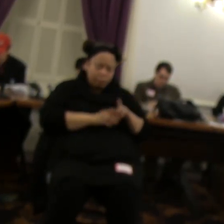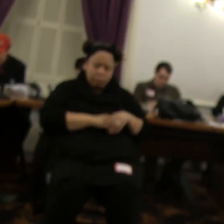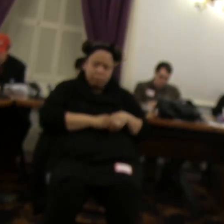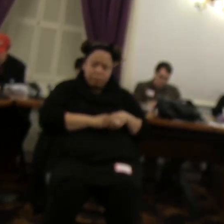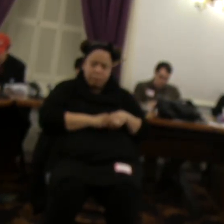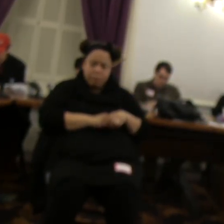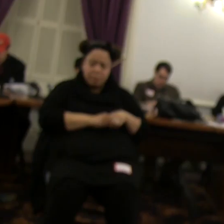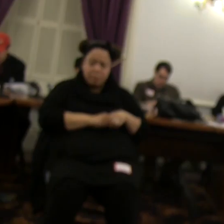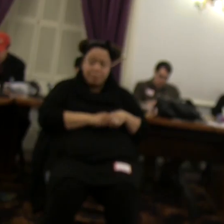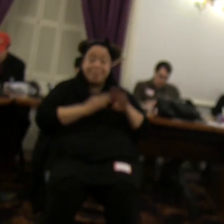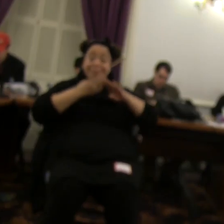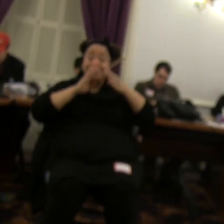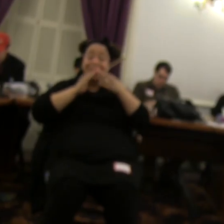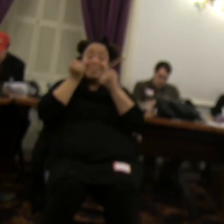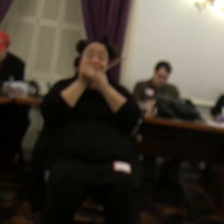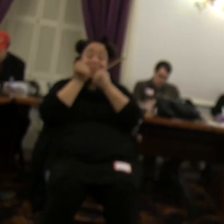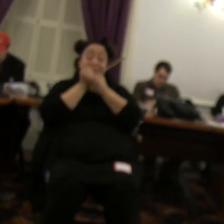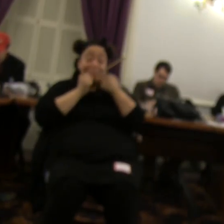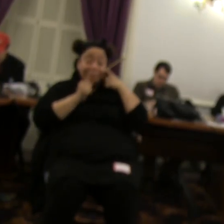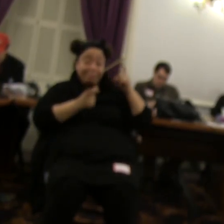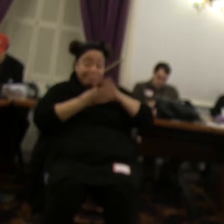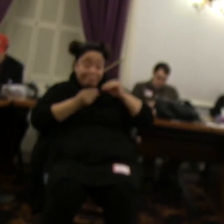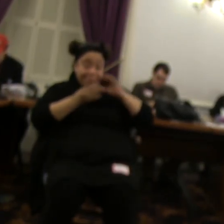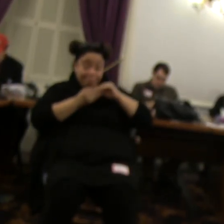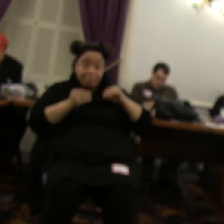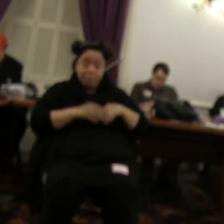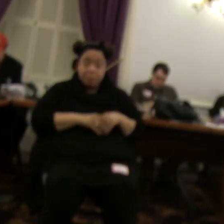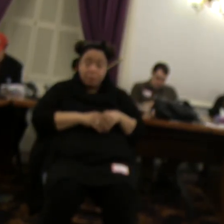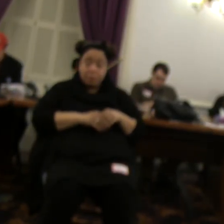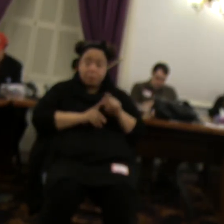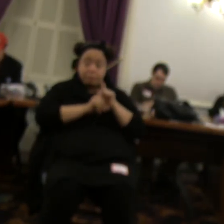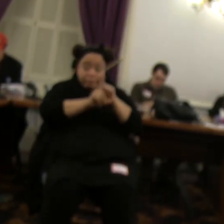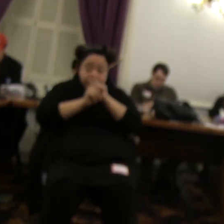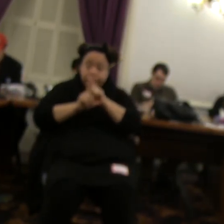Marjorie's example, I'm sorry, I didn't give